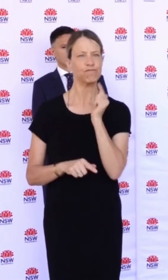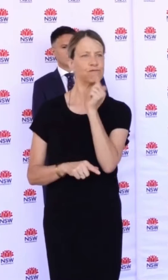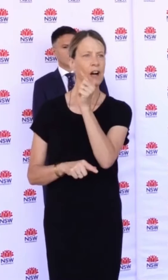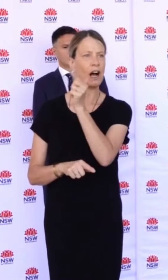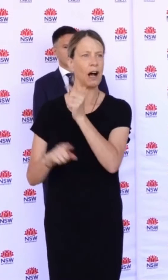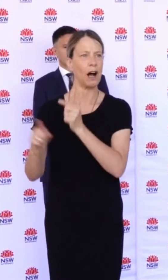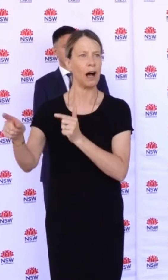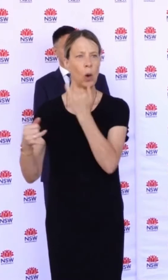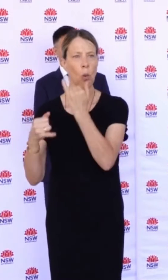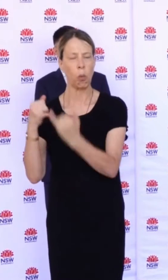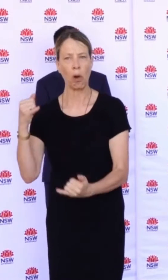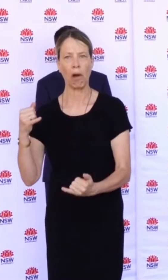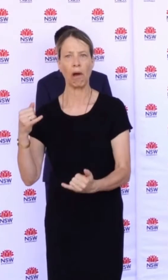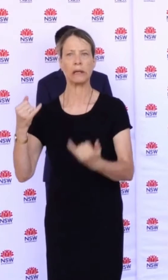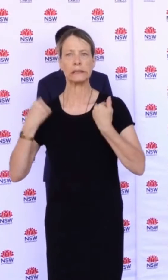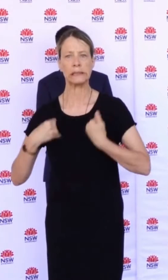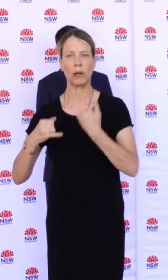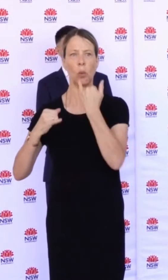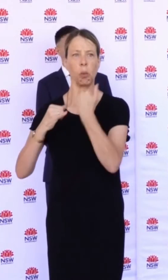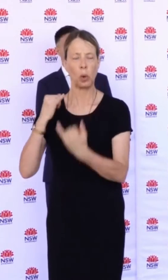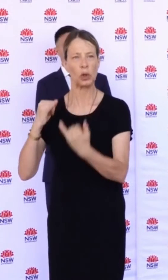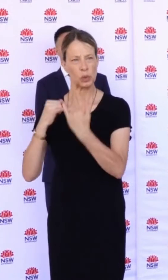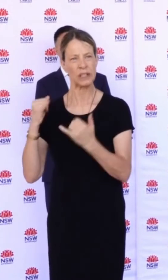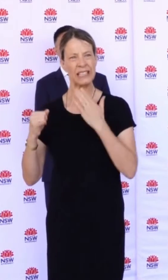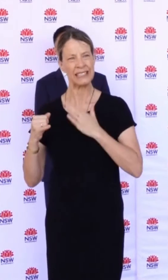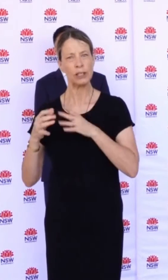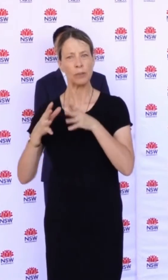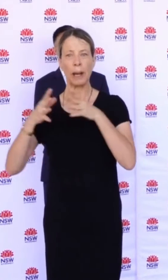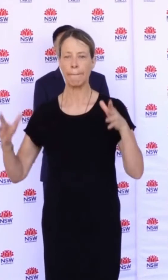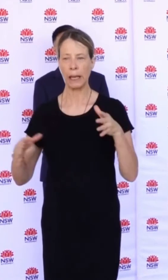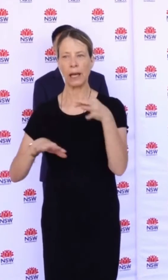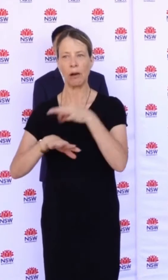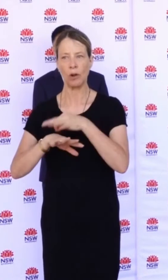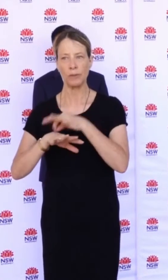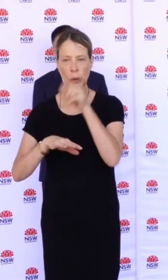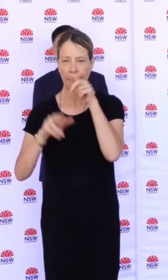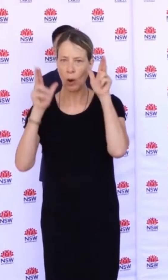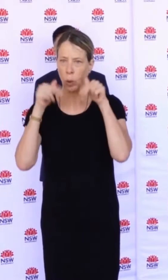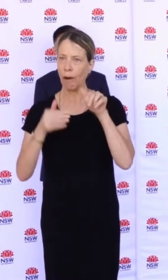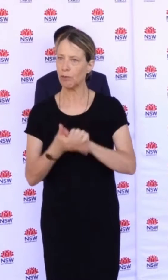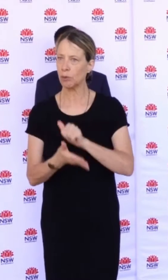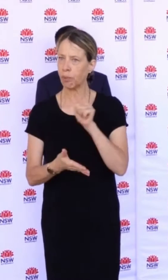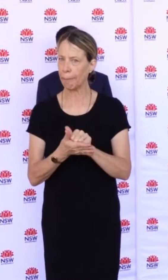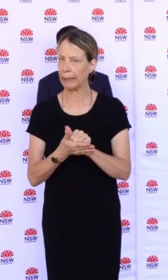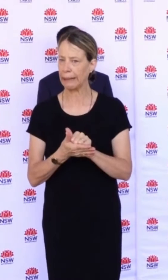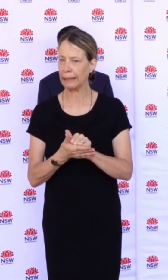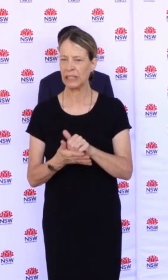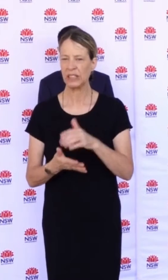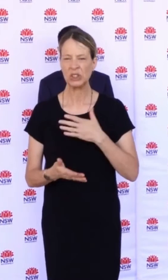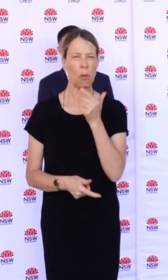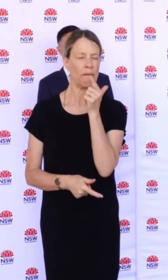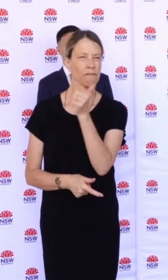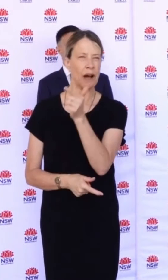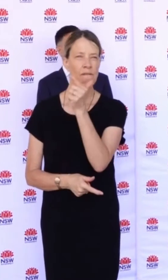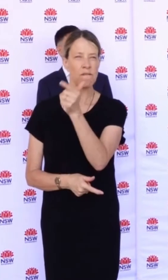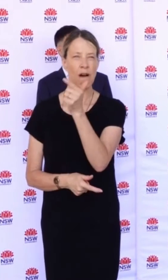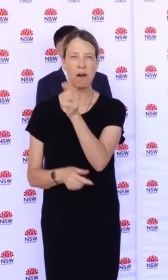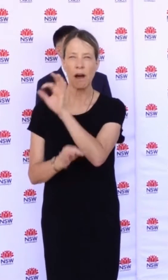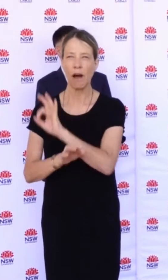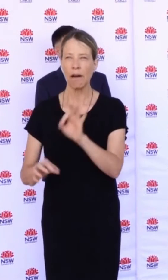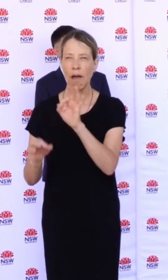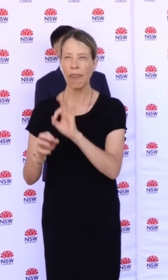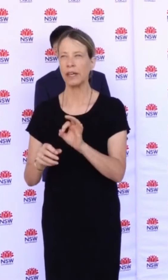to be transferred to a major tertiary hospital as quickly as possible. In other words, one that has the